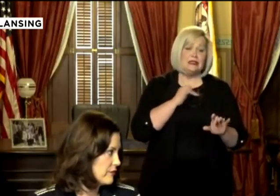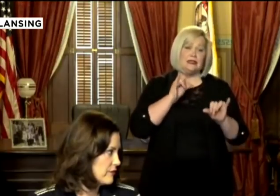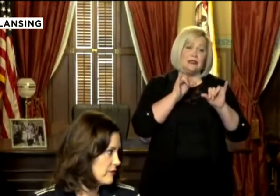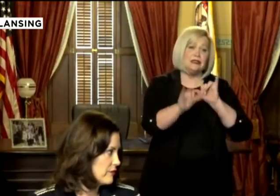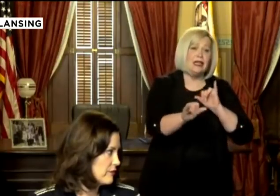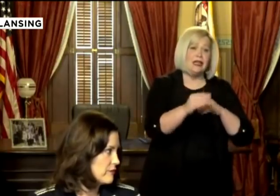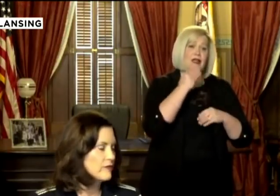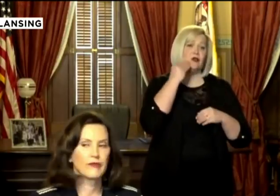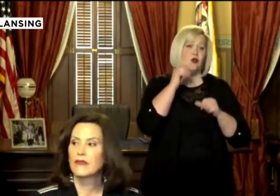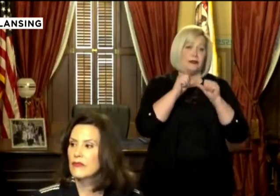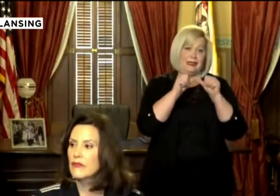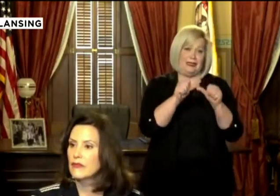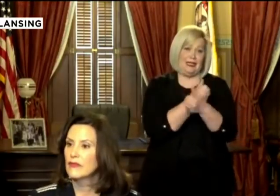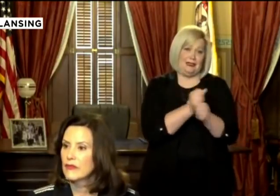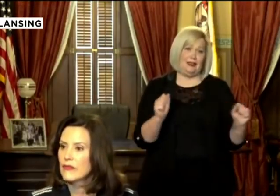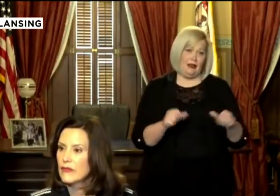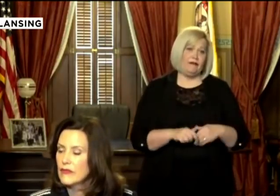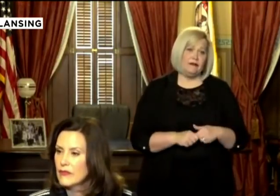home, and stay safe.